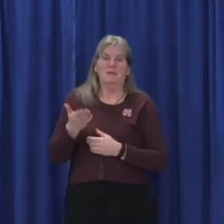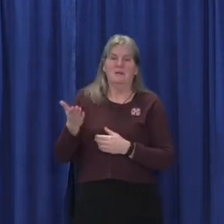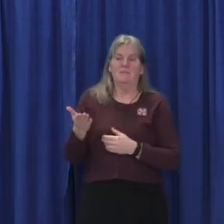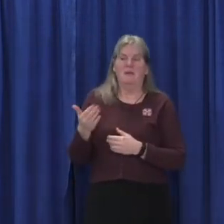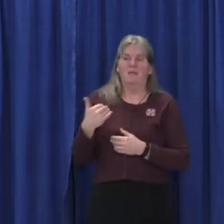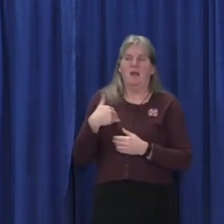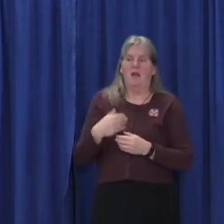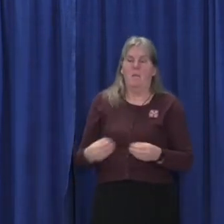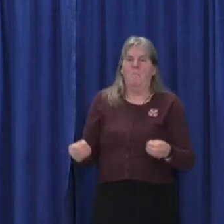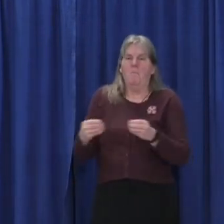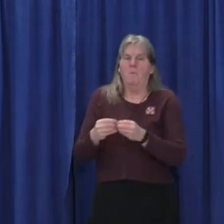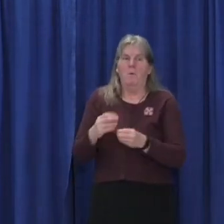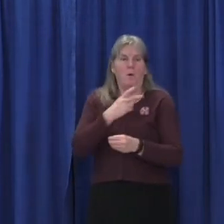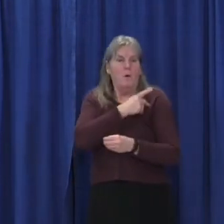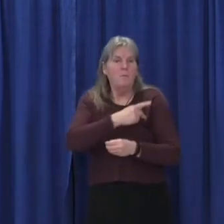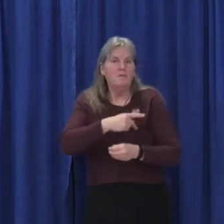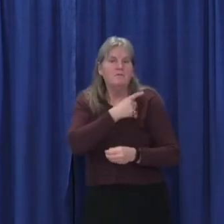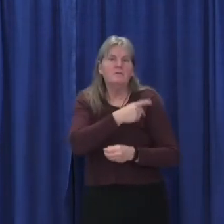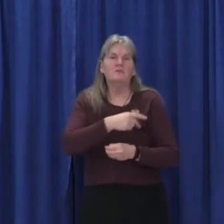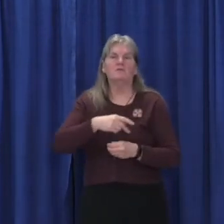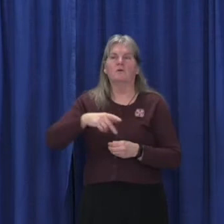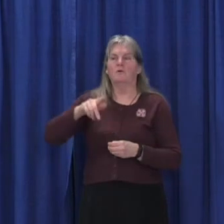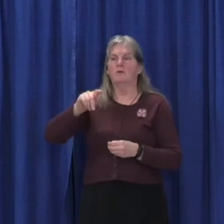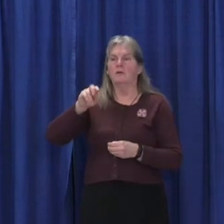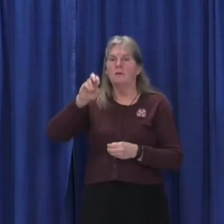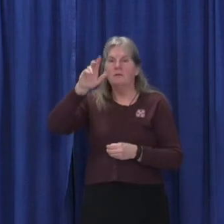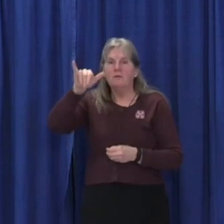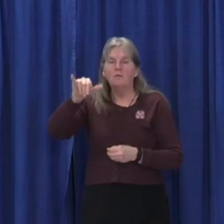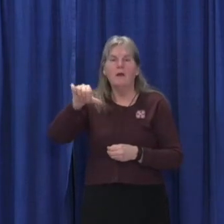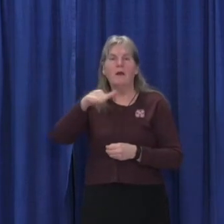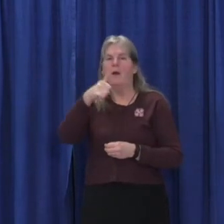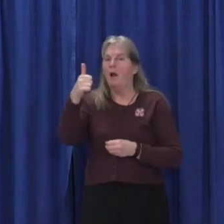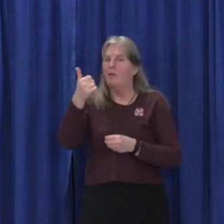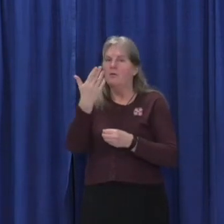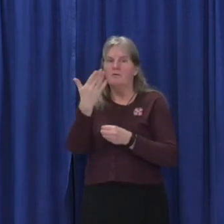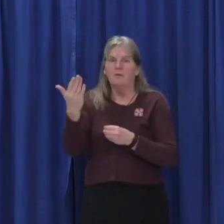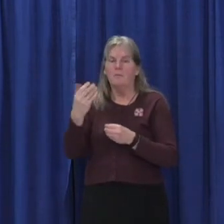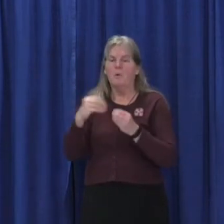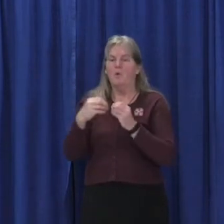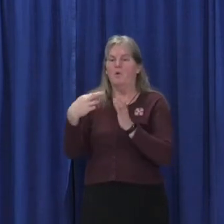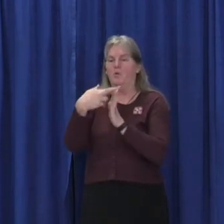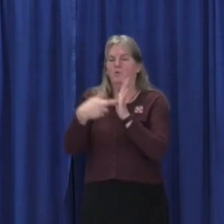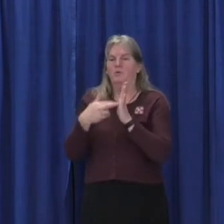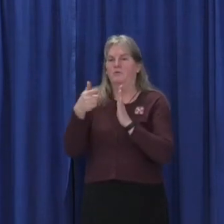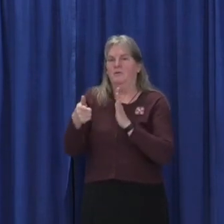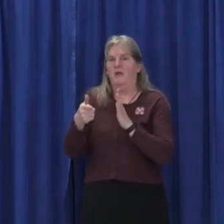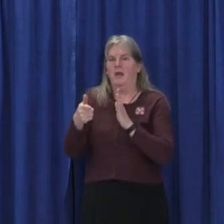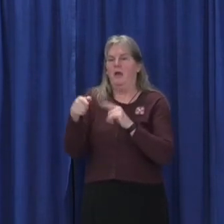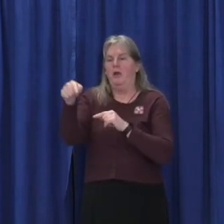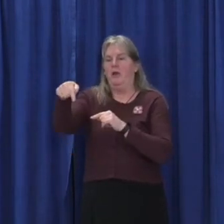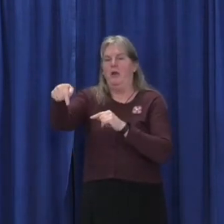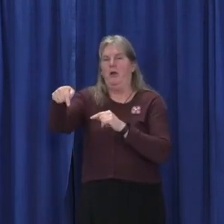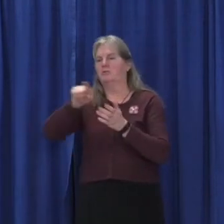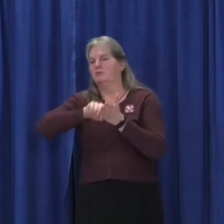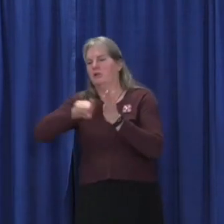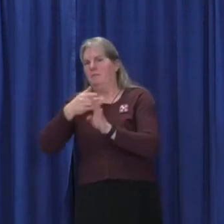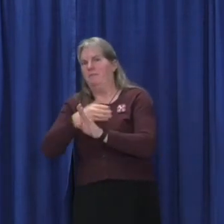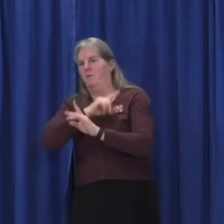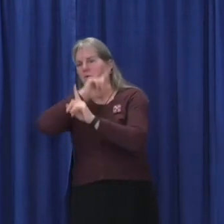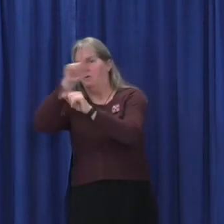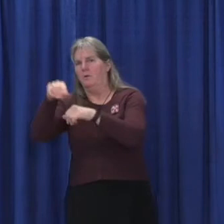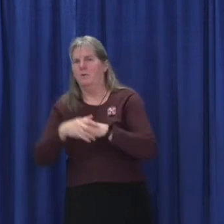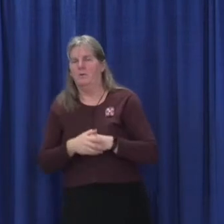additional provincial, territorial, and local public health measures at your final destination. Consider how to use